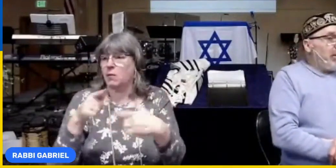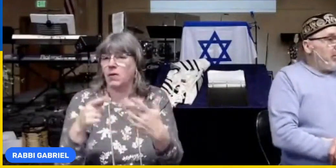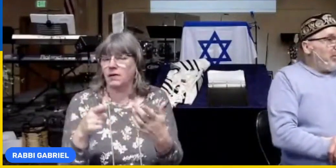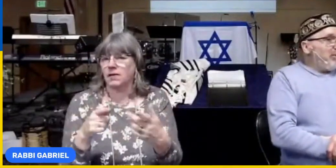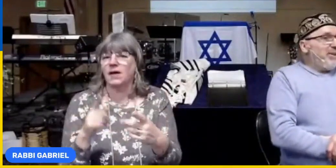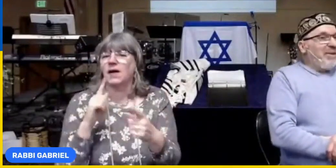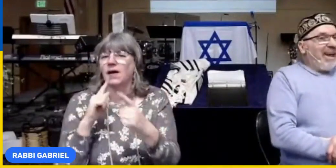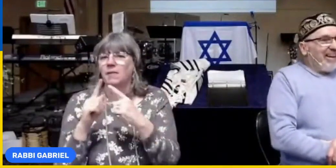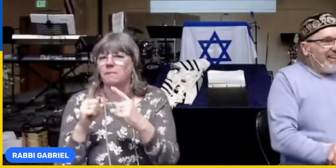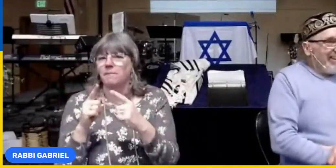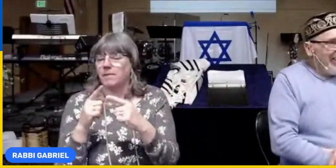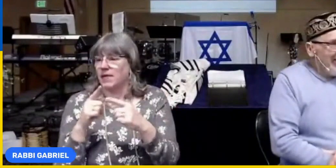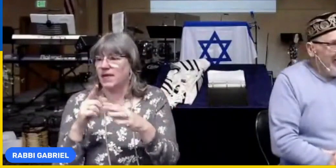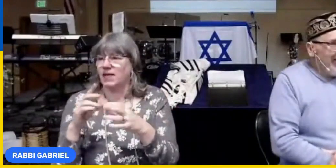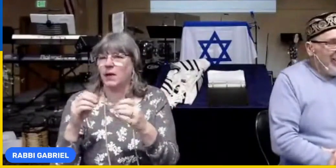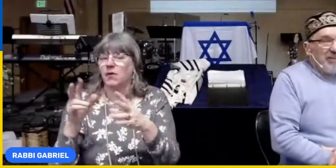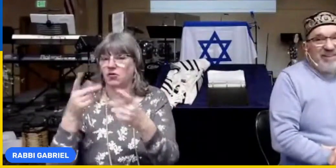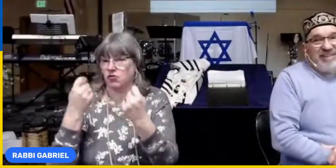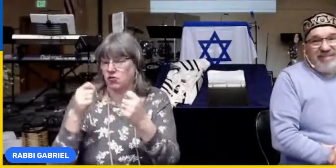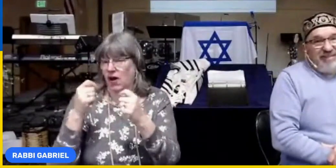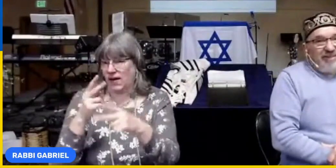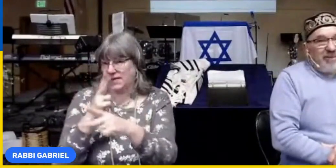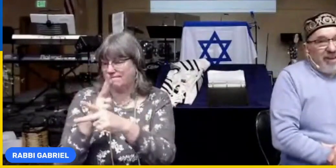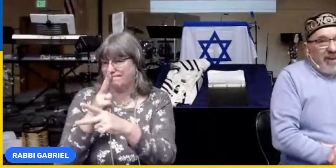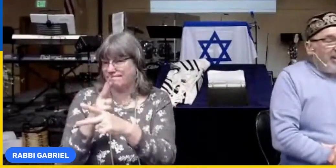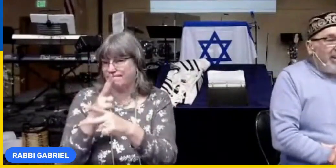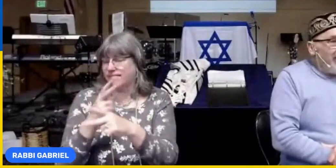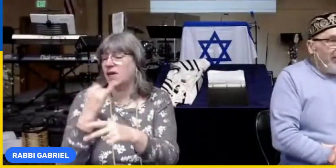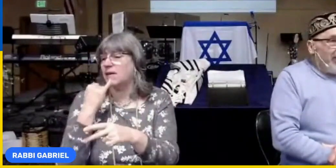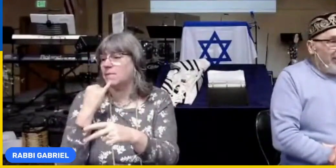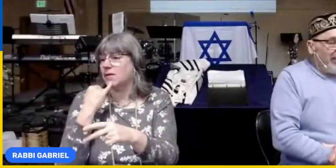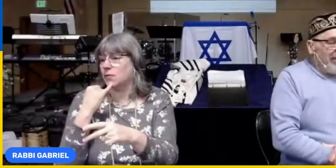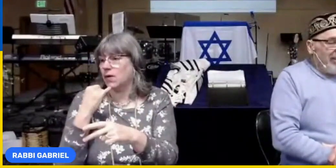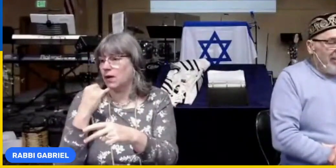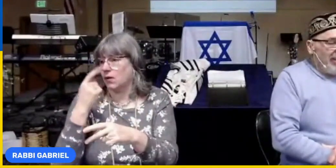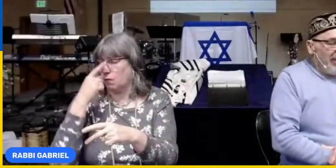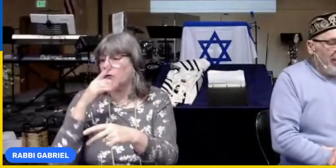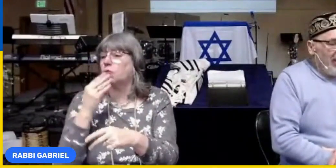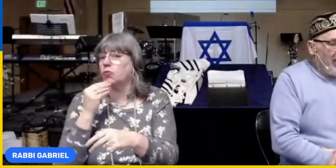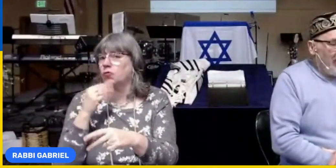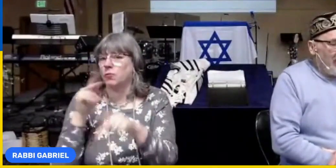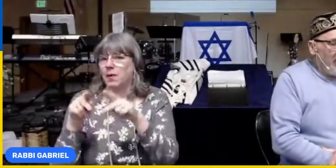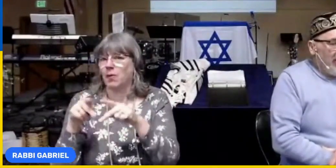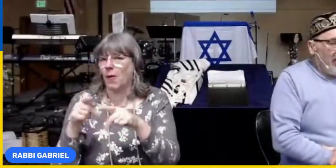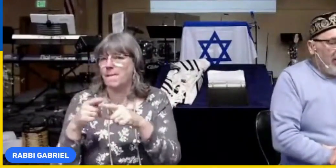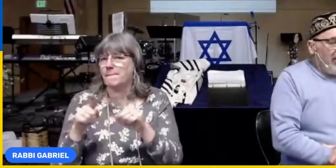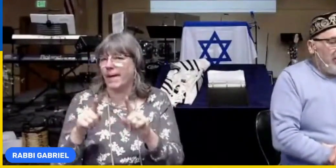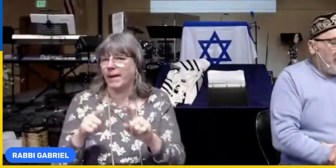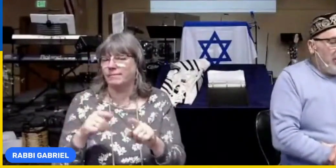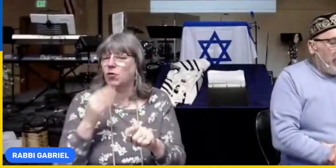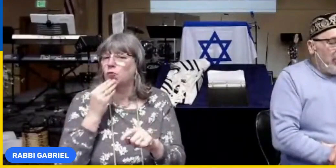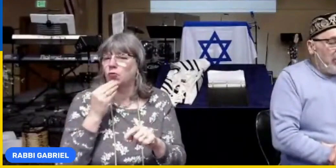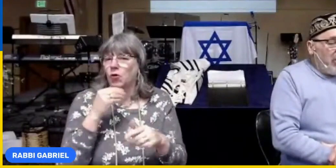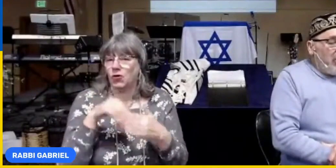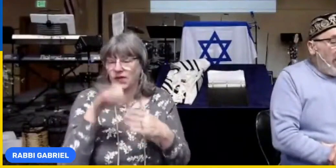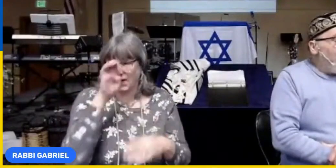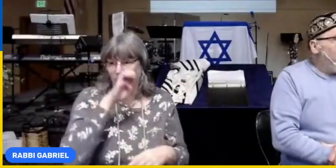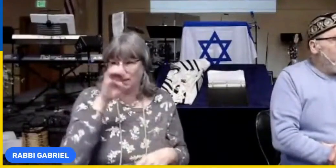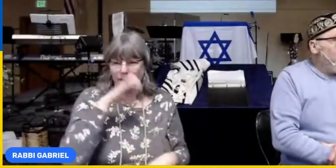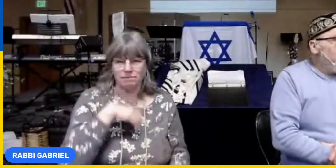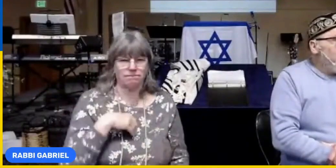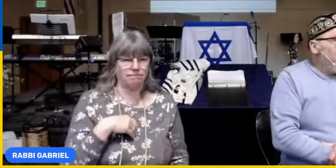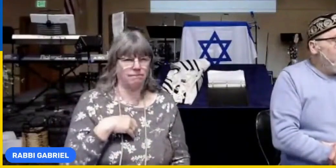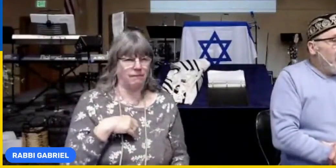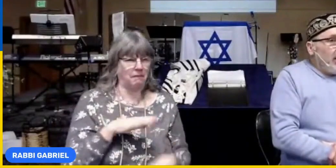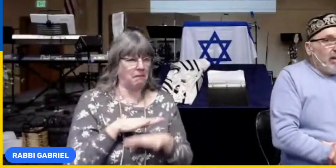But nobody wanted to go to Israel. There wasn't hardly anything there, you know. Nobody wanted to go.